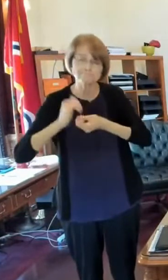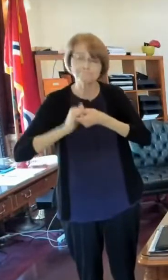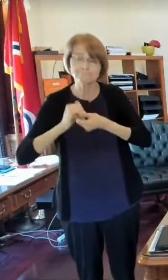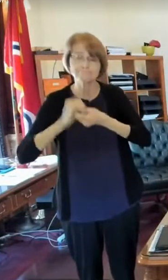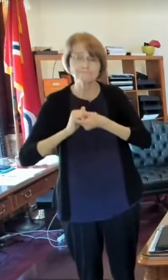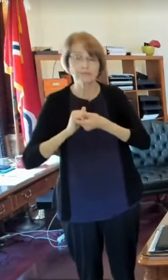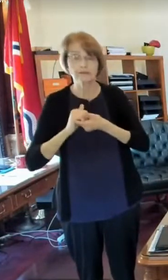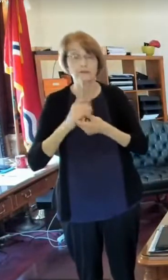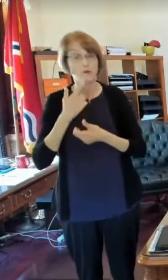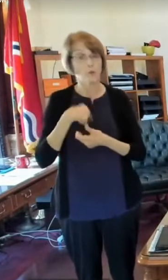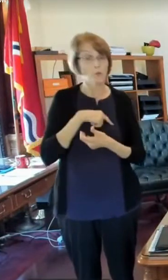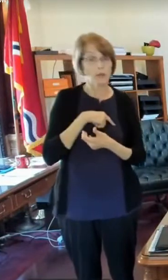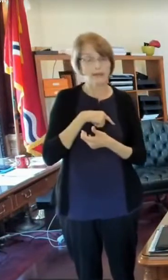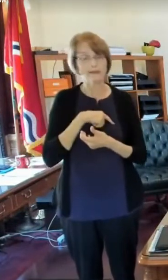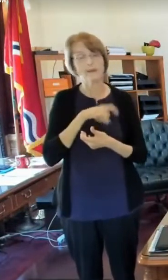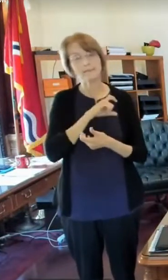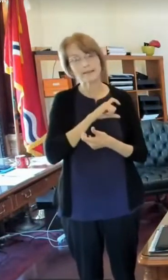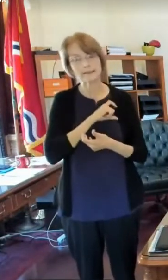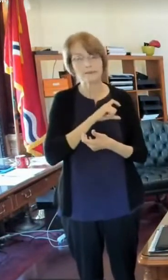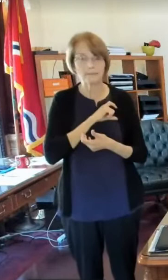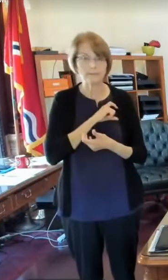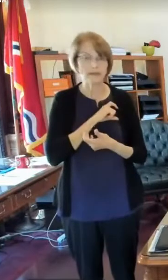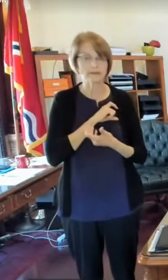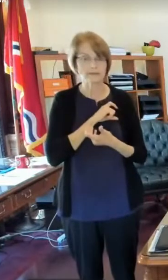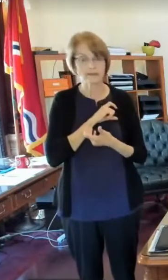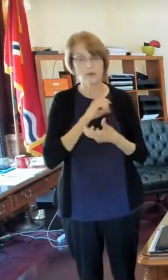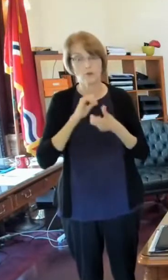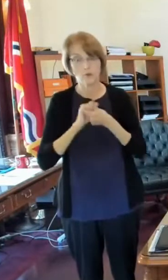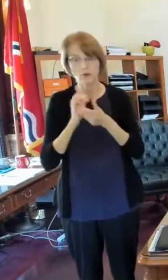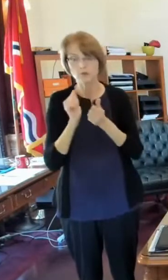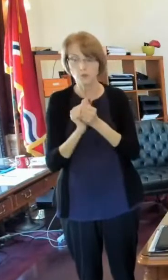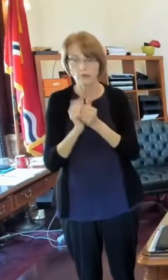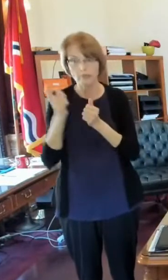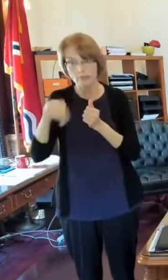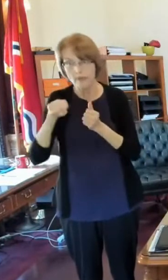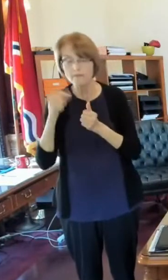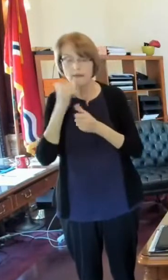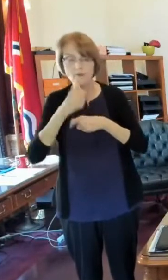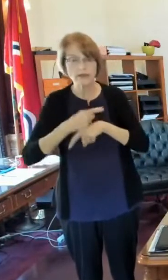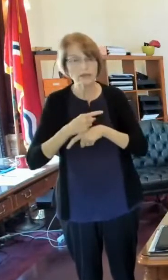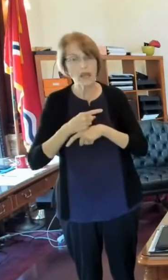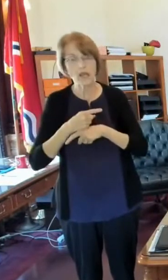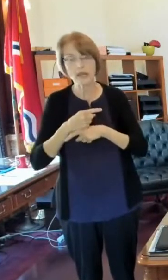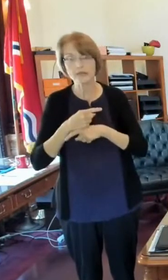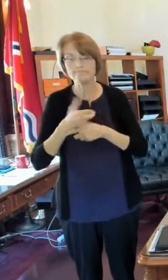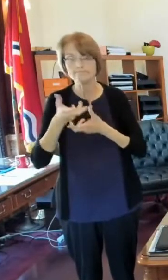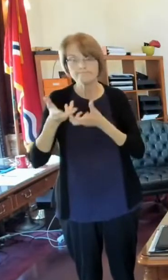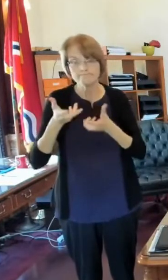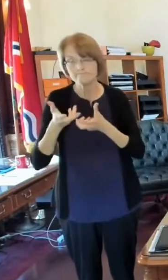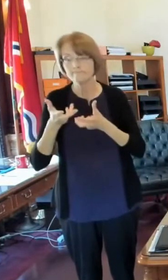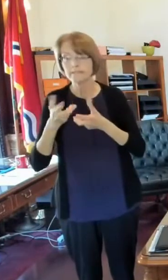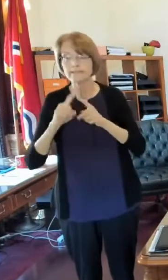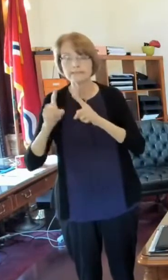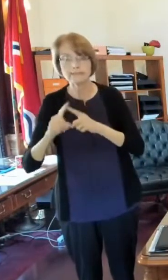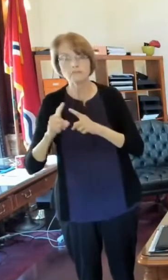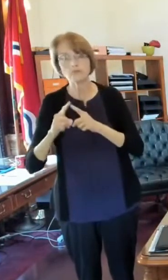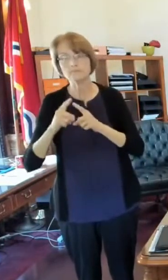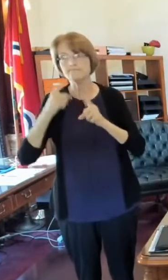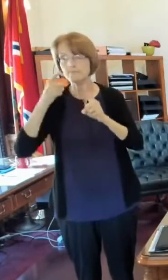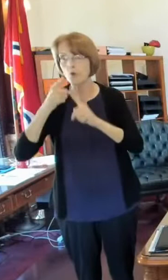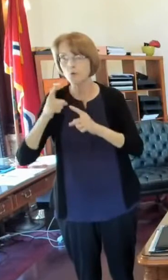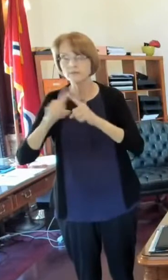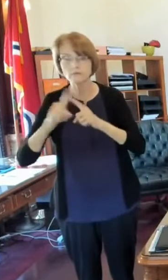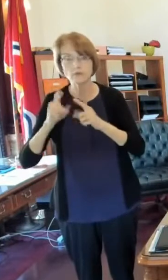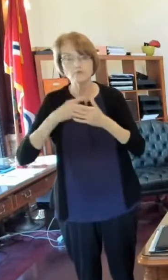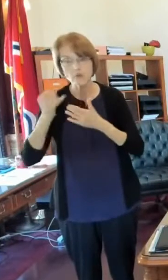we, it's the police department, SLMPD, works with every day on all kinds of initiatives and projects. But yesterday